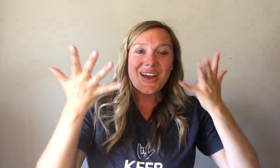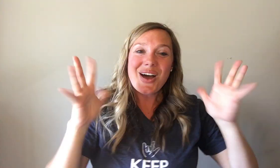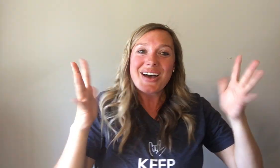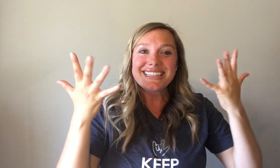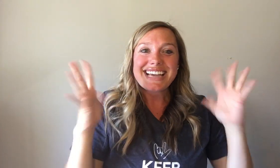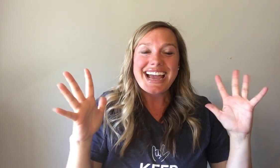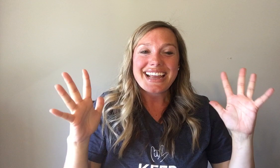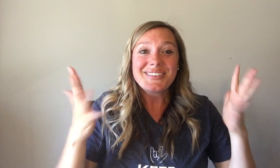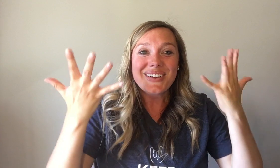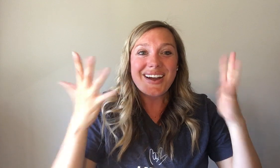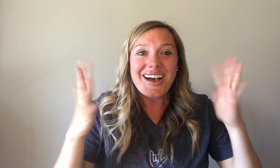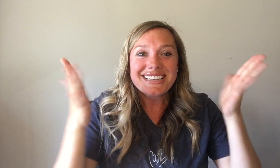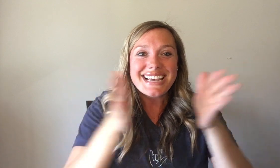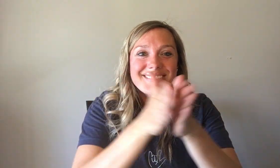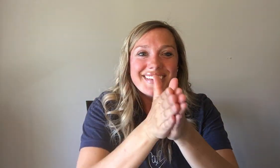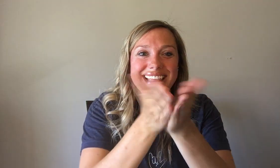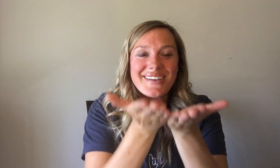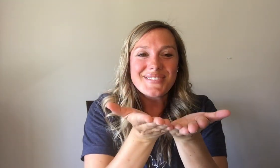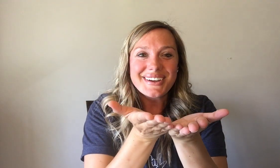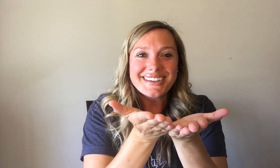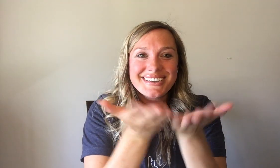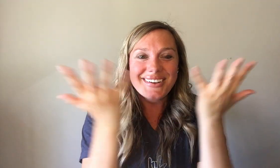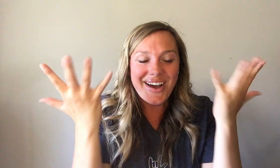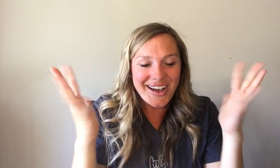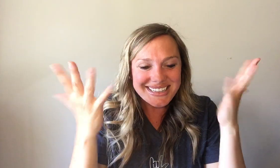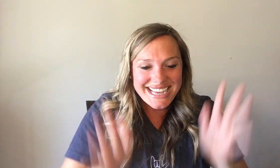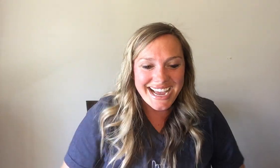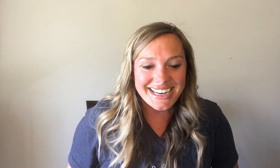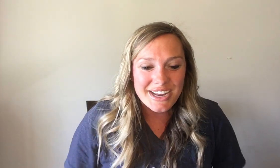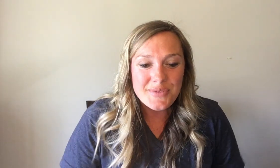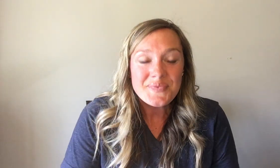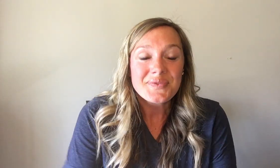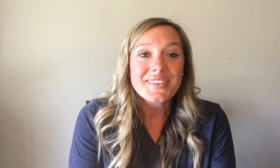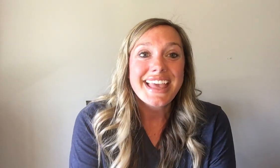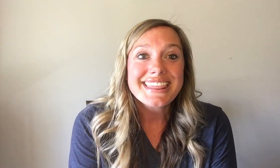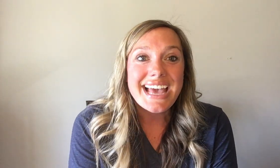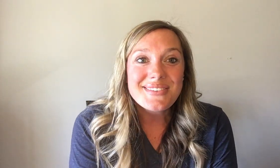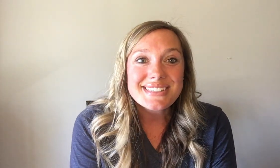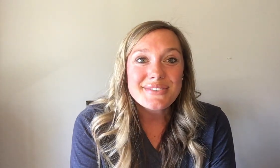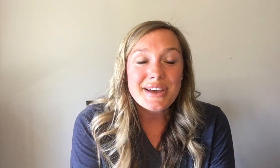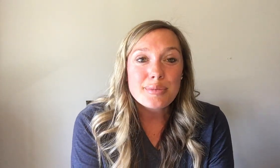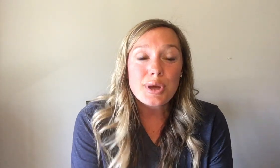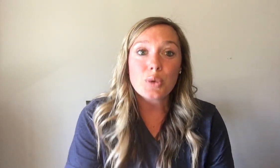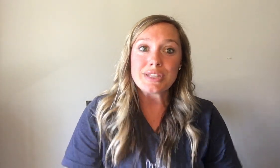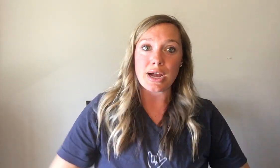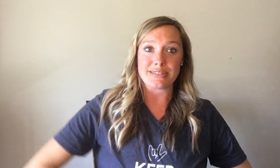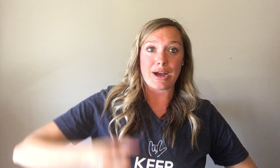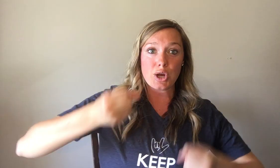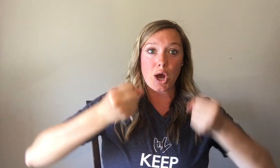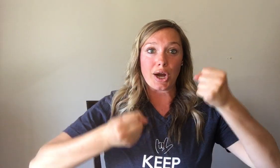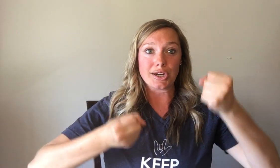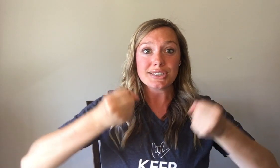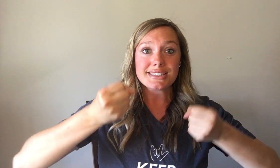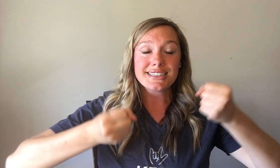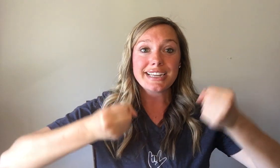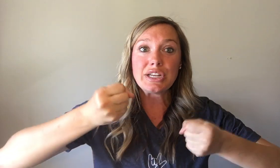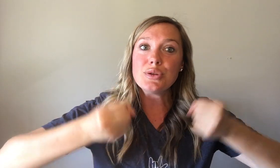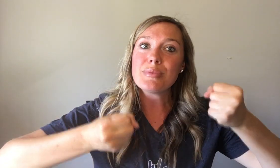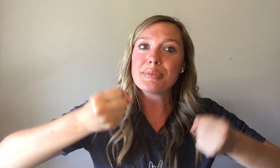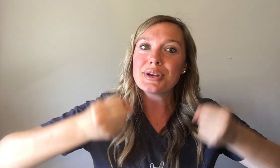all done. We're all done with that book. All done. That was a fun book. We talked about cars. Can you remember to